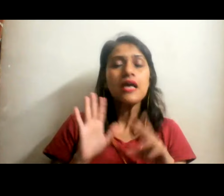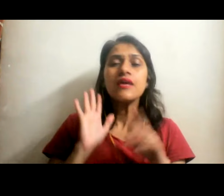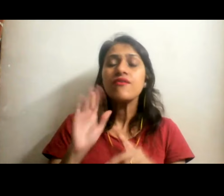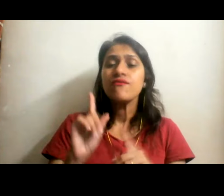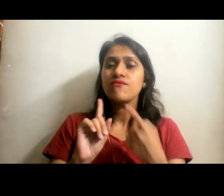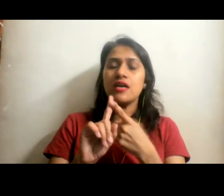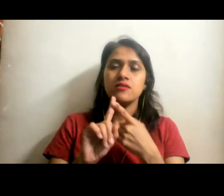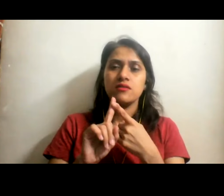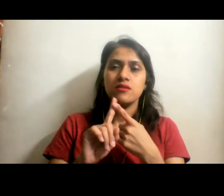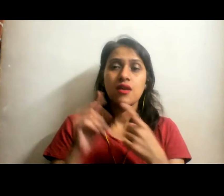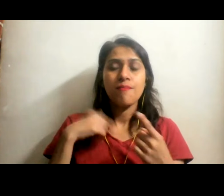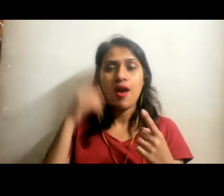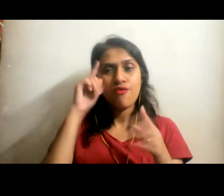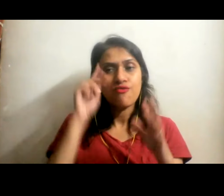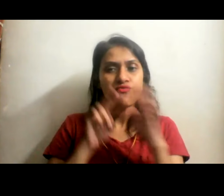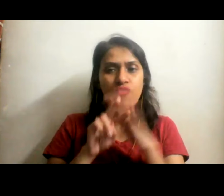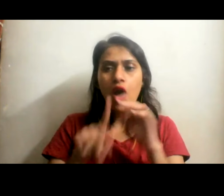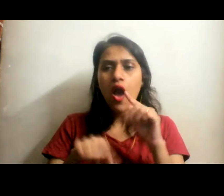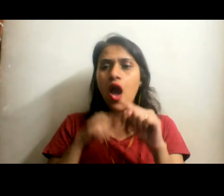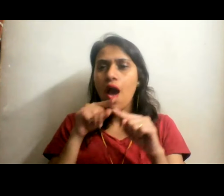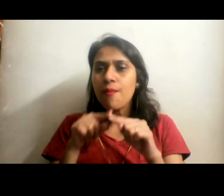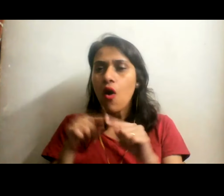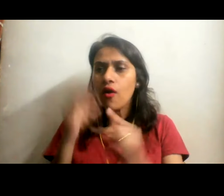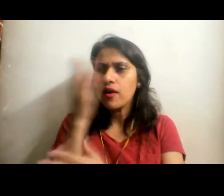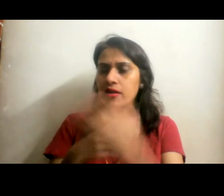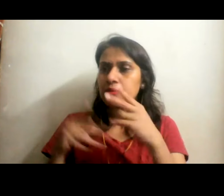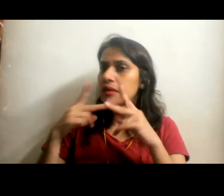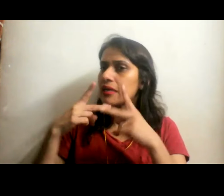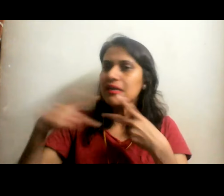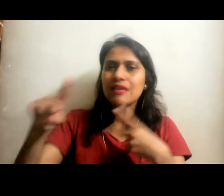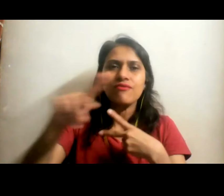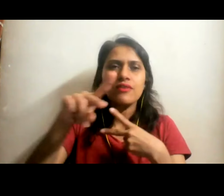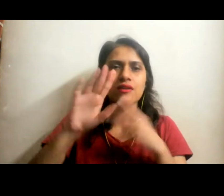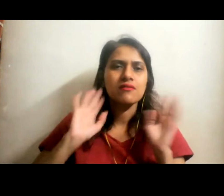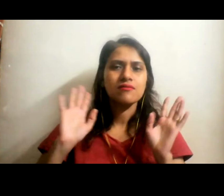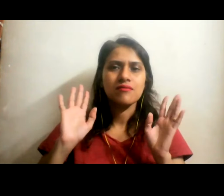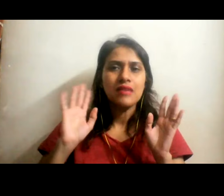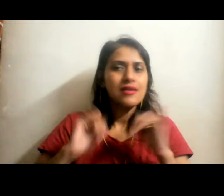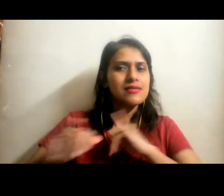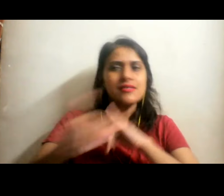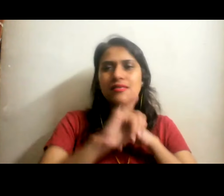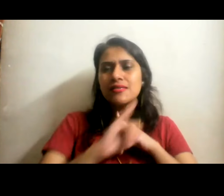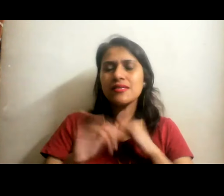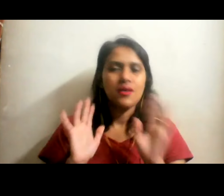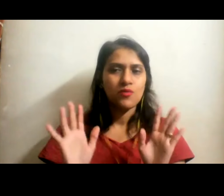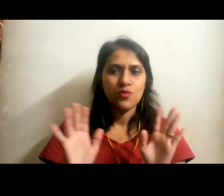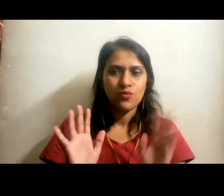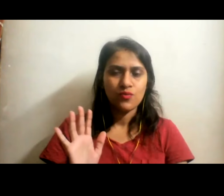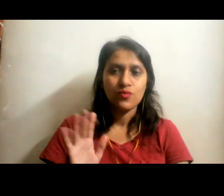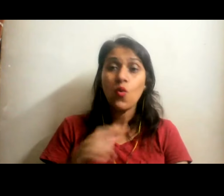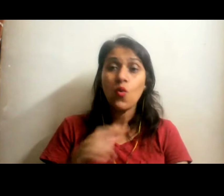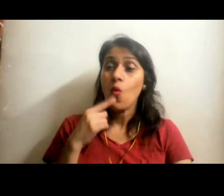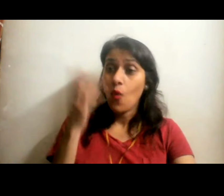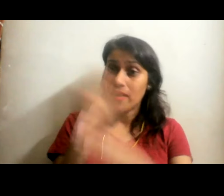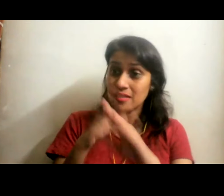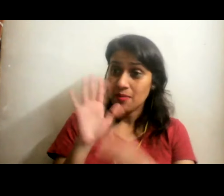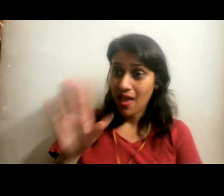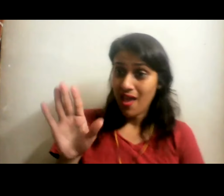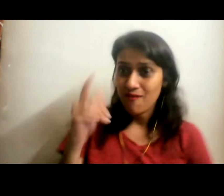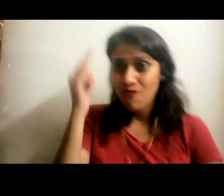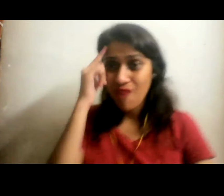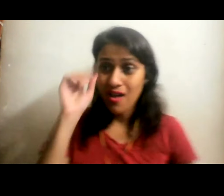my view of disability would be very different from somebody who has a disability, or who, you know, who has lived